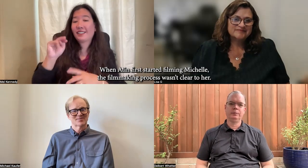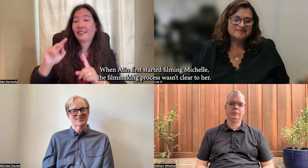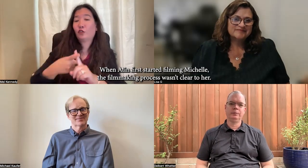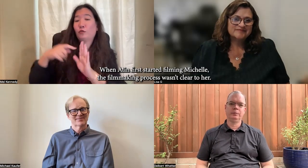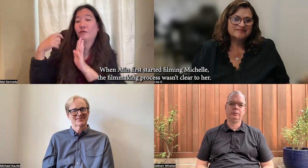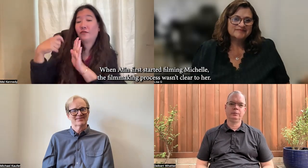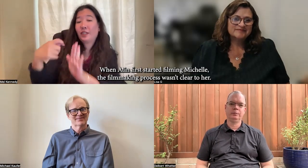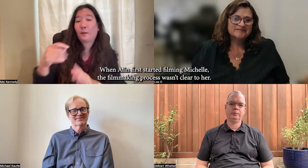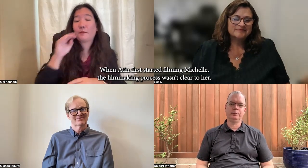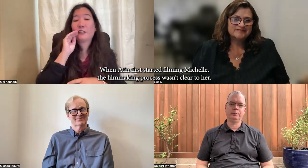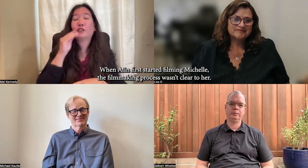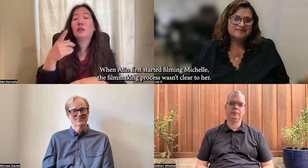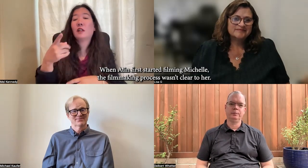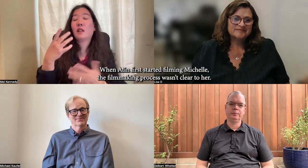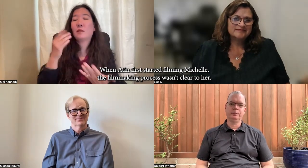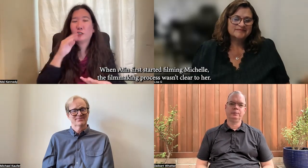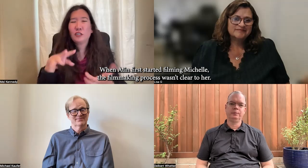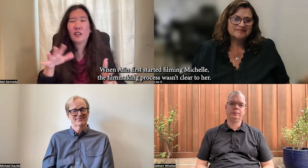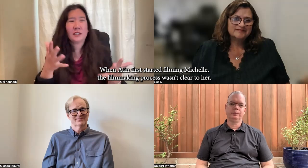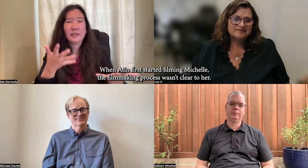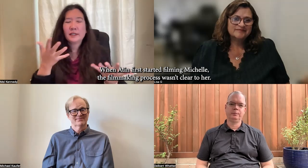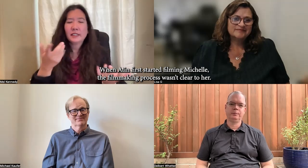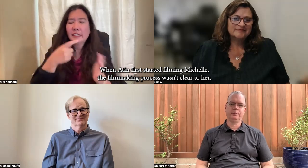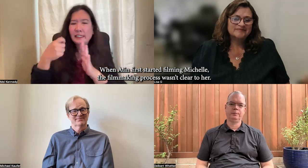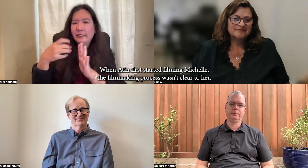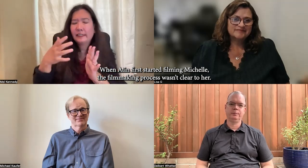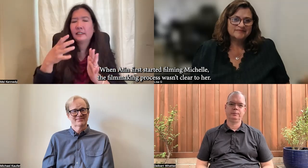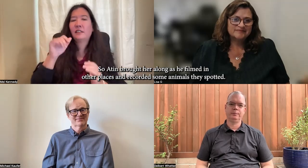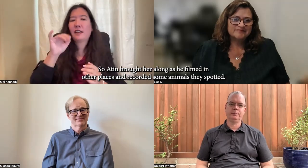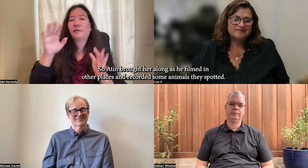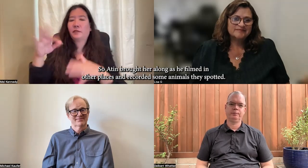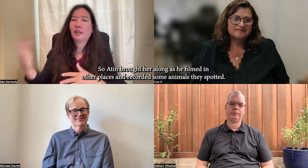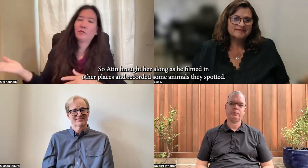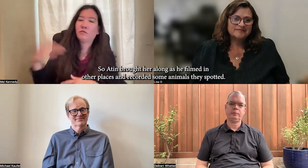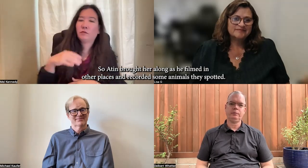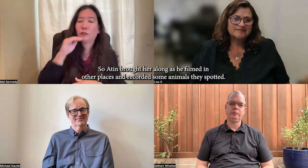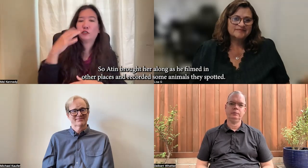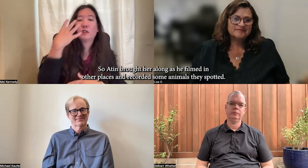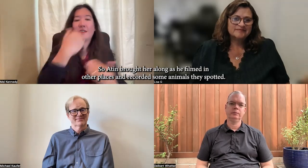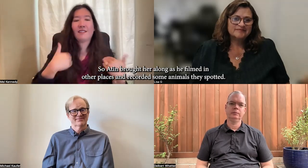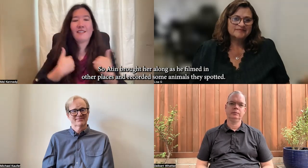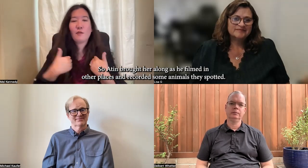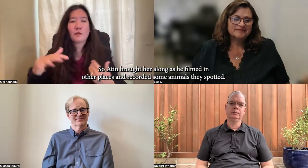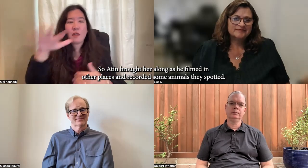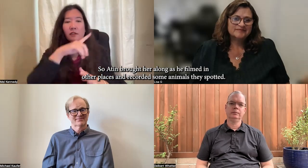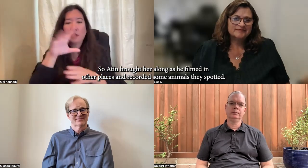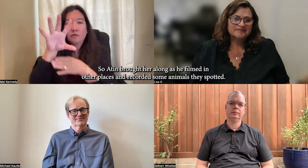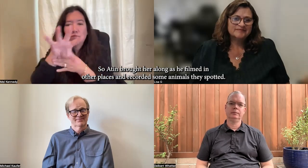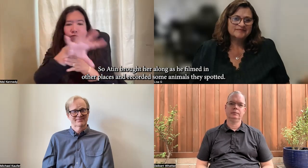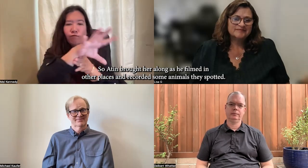When Atin first started filming Michelle, the filmmaking process wasn't clear to her. So Atin brought her along as he filmed in other places and